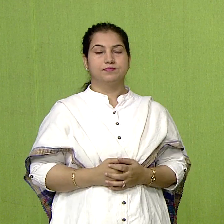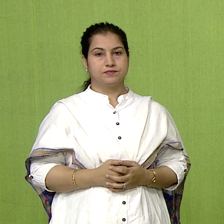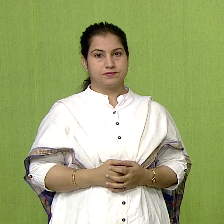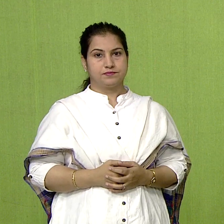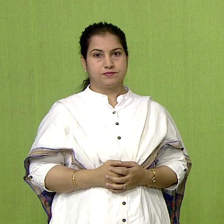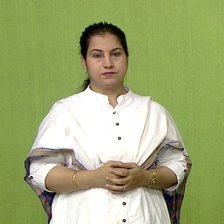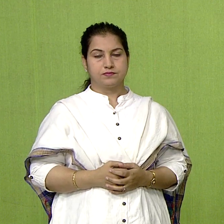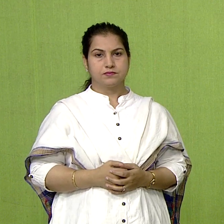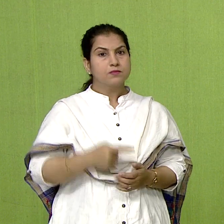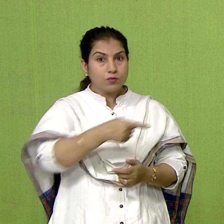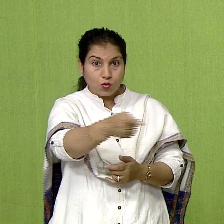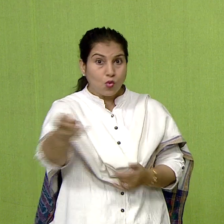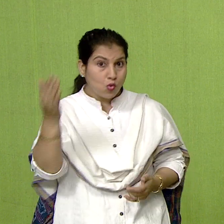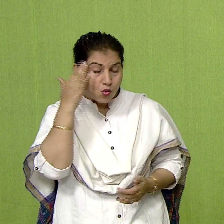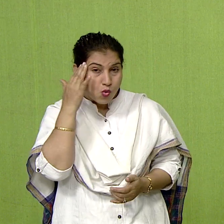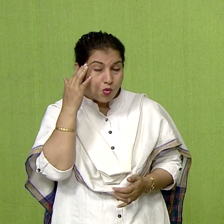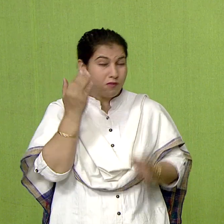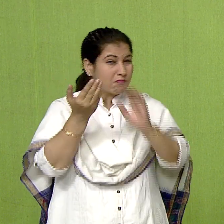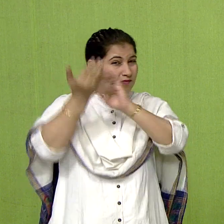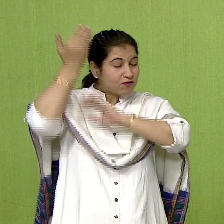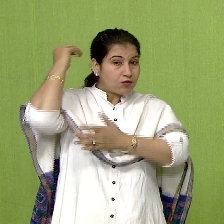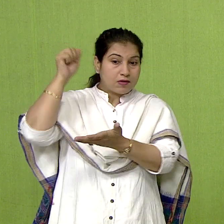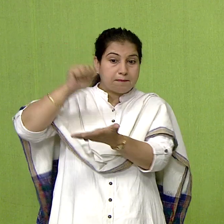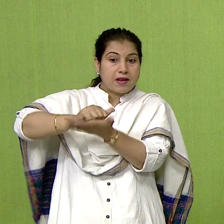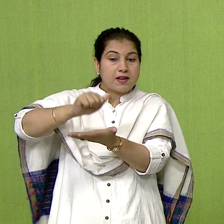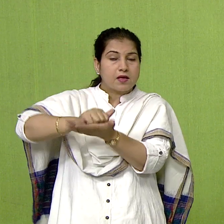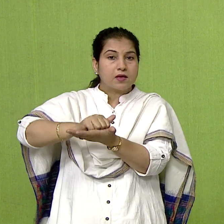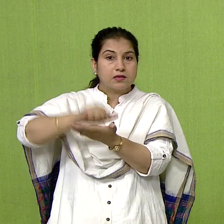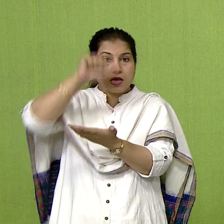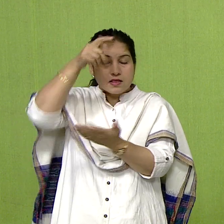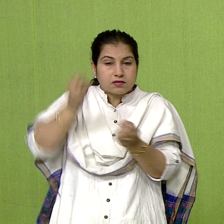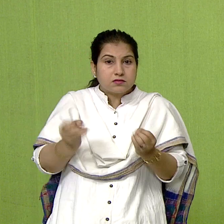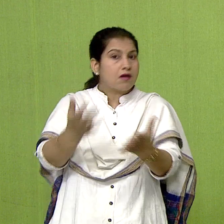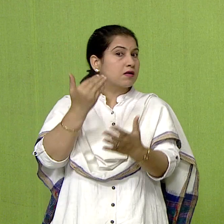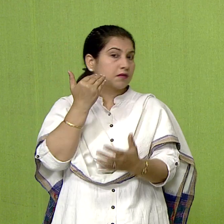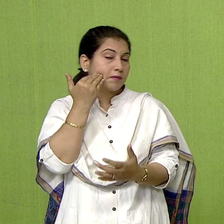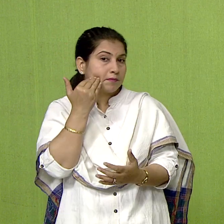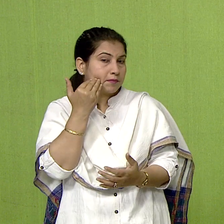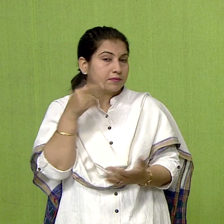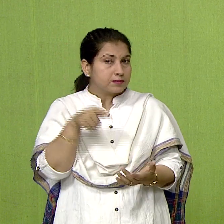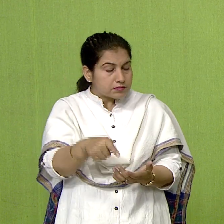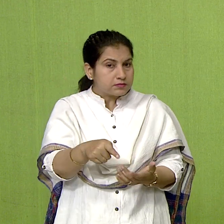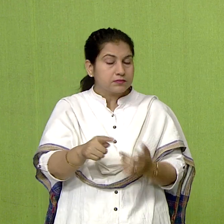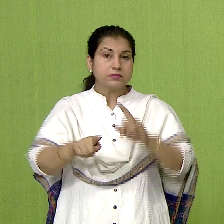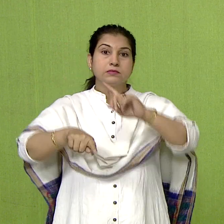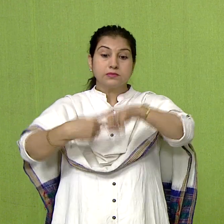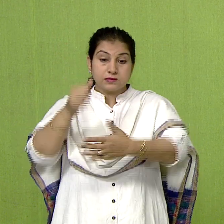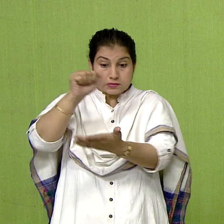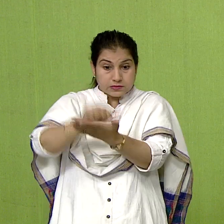Dear learners, do you know that printing press was introduced in India and it helped in